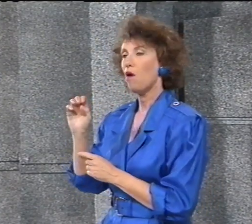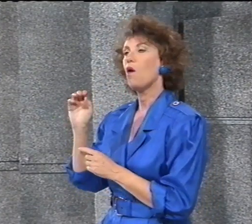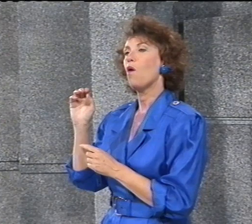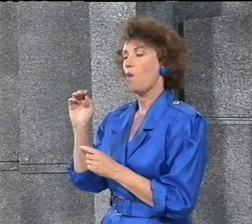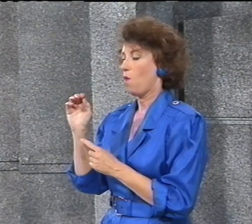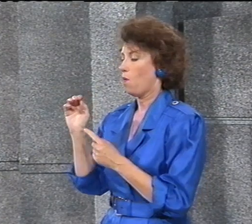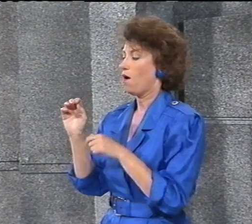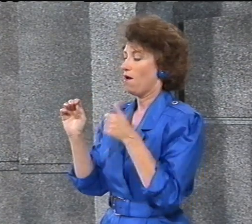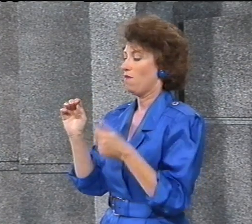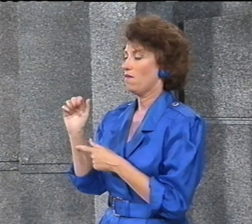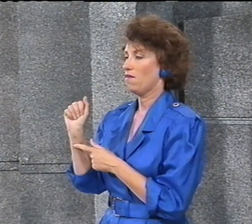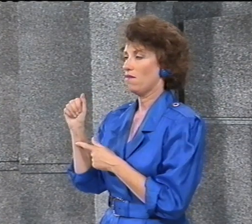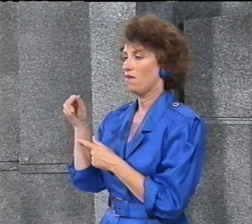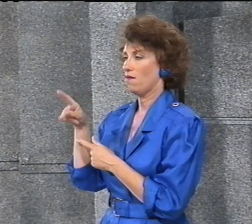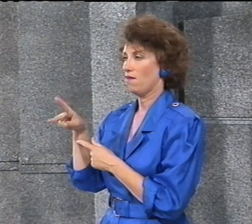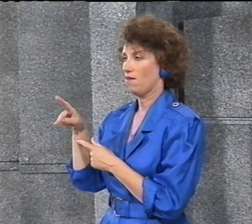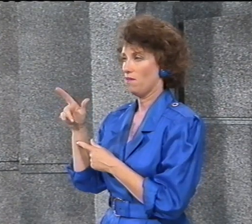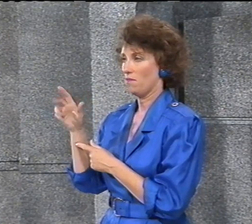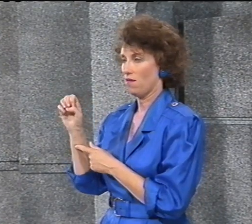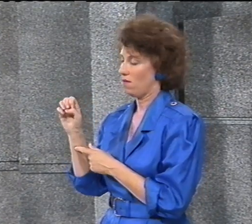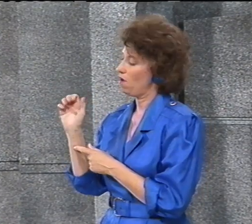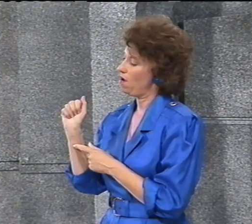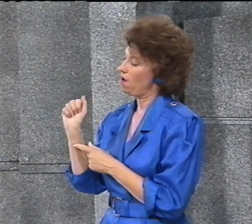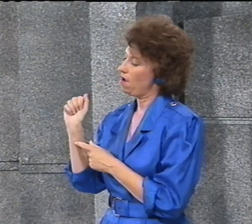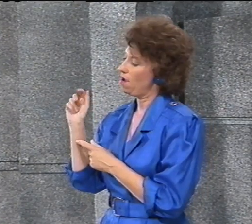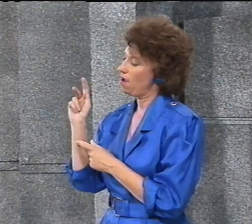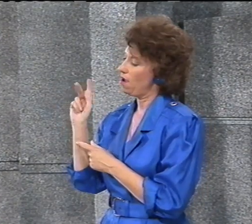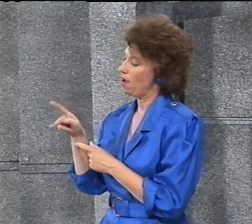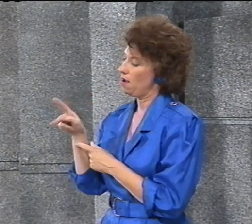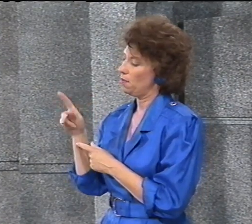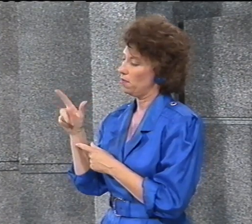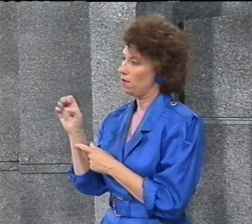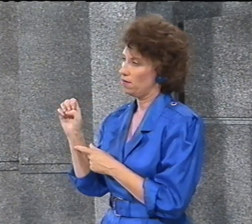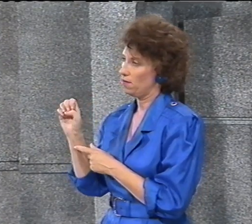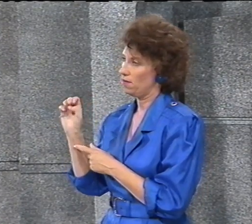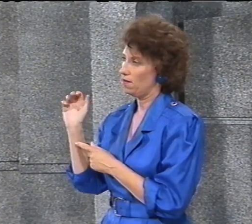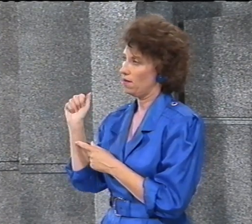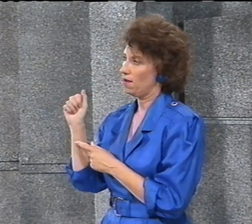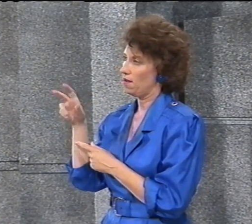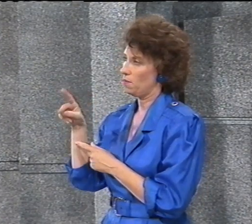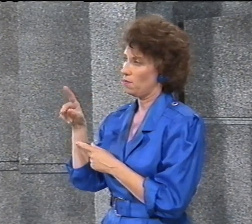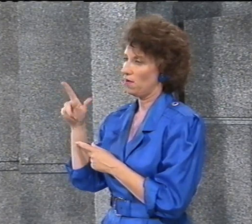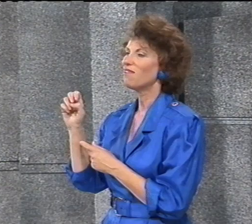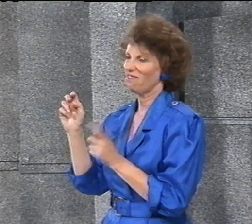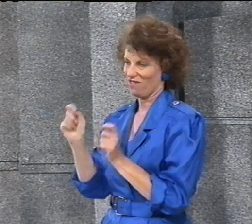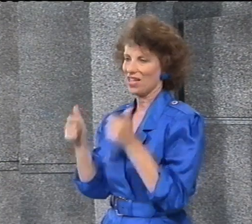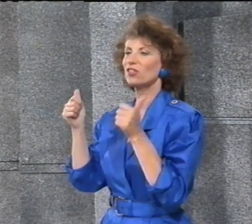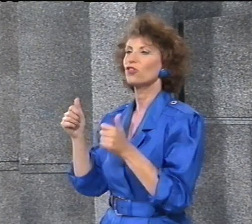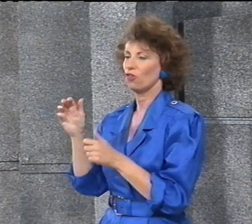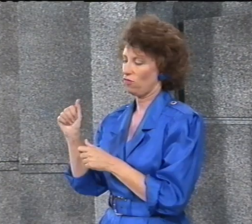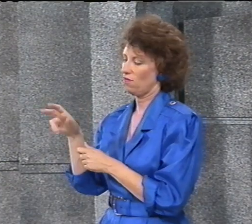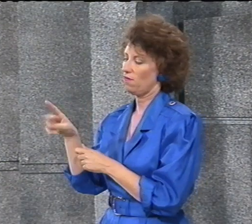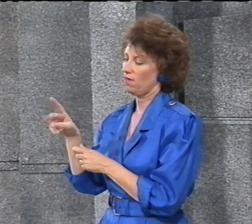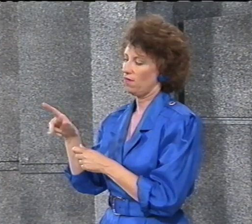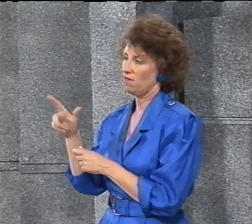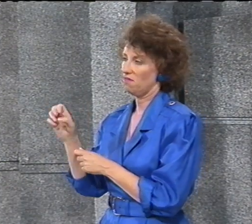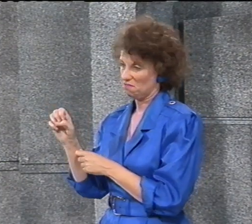you'll see both a repeated contact and a bouncing. Remember the word apple?